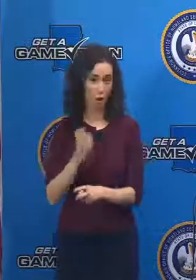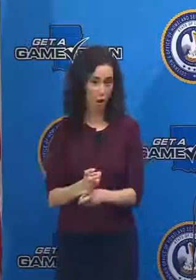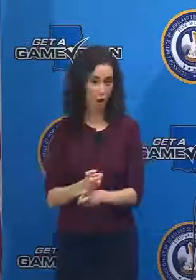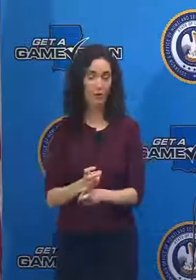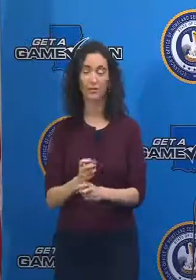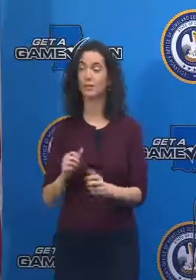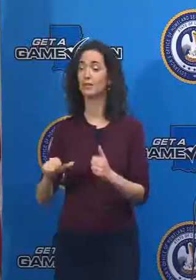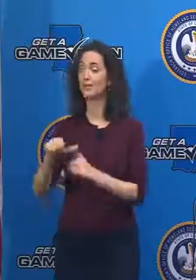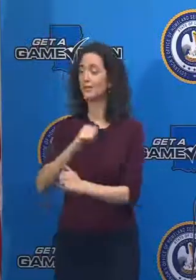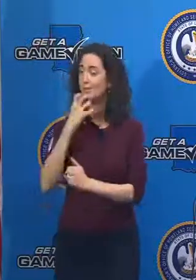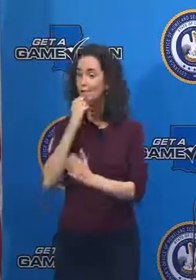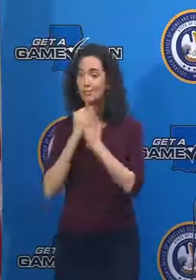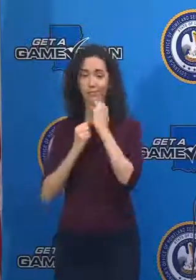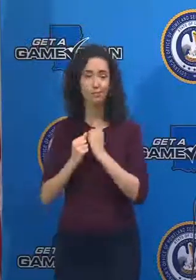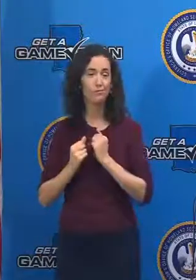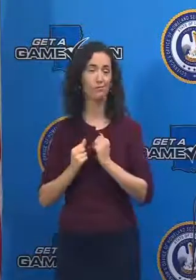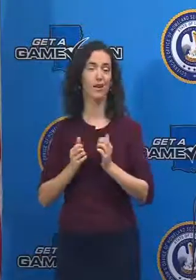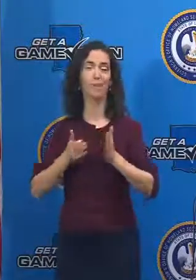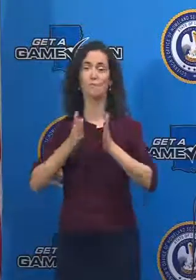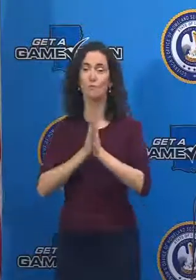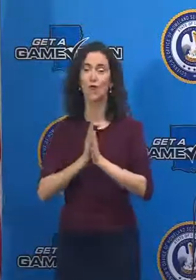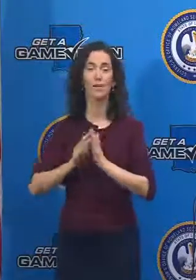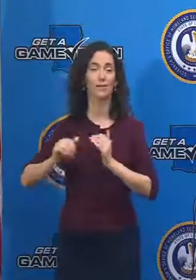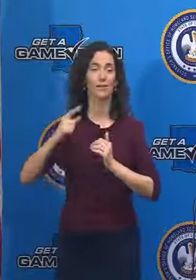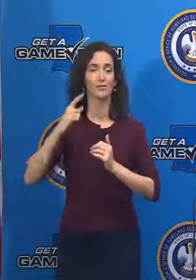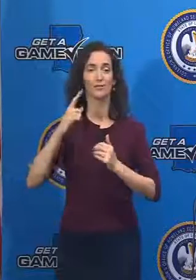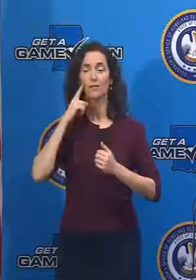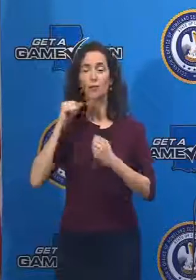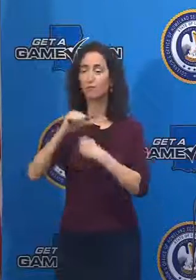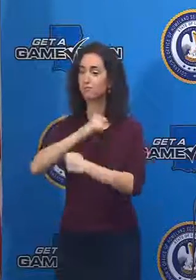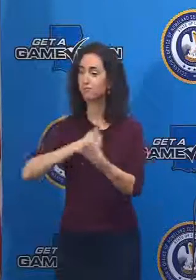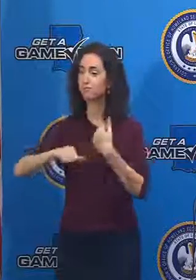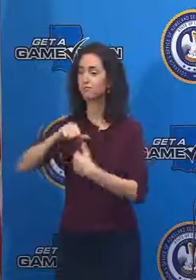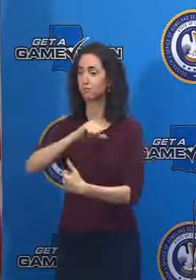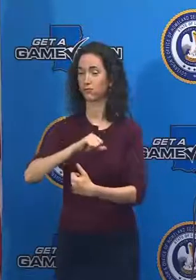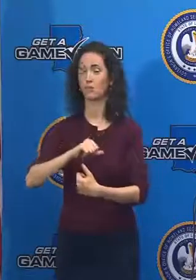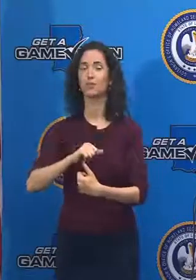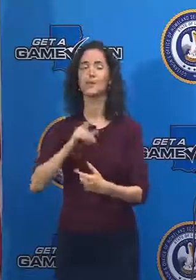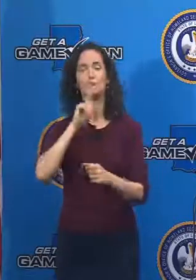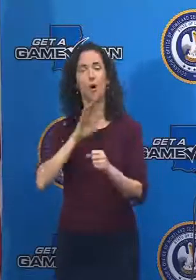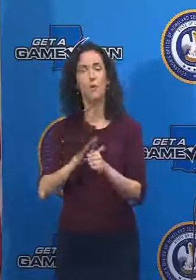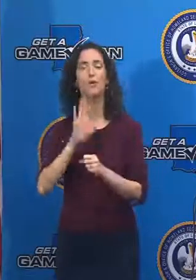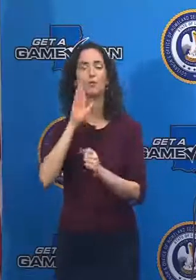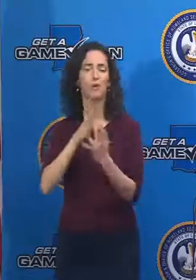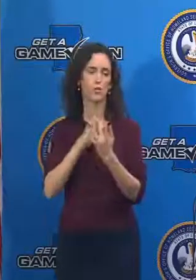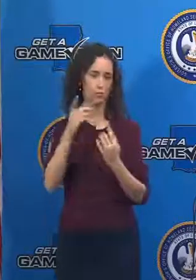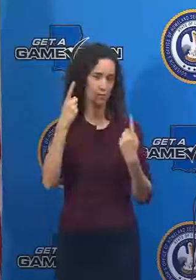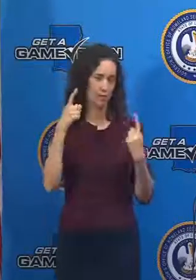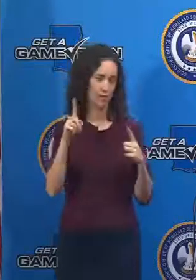neighbors, and let's lift one another up in prayer. And I can assure you we're going to get through this, and we're